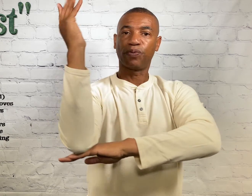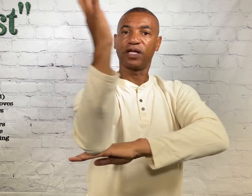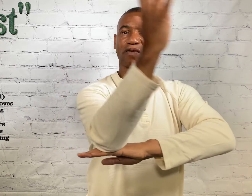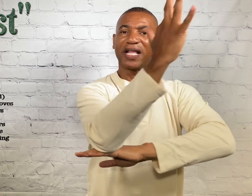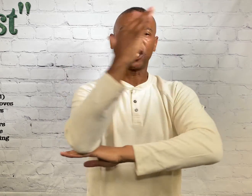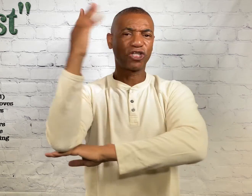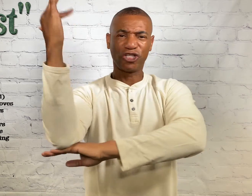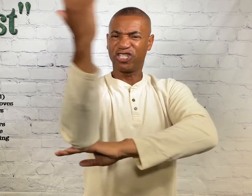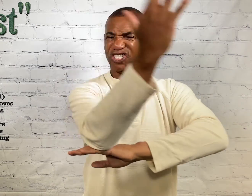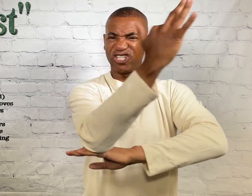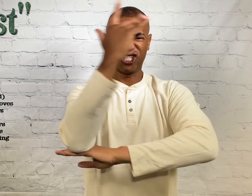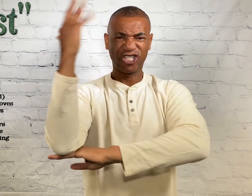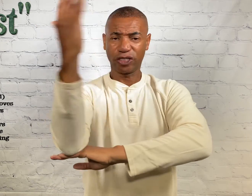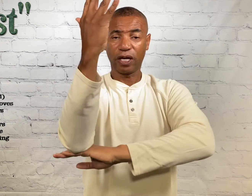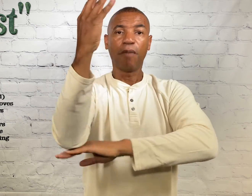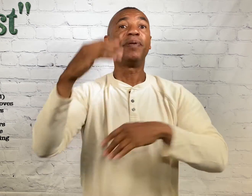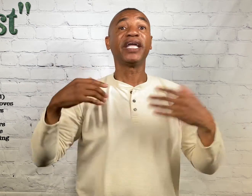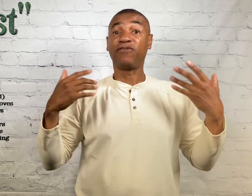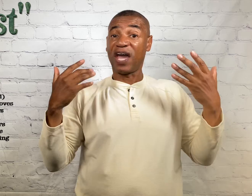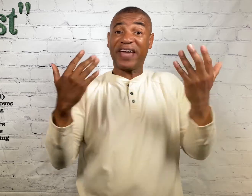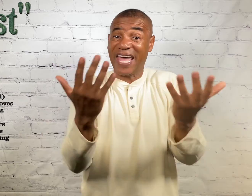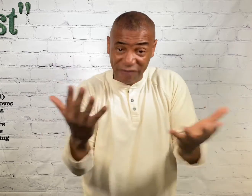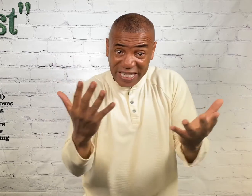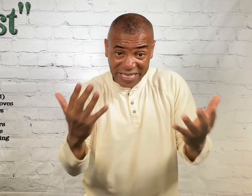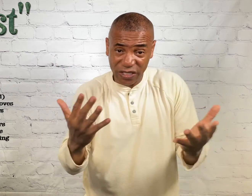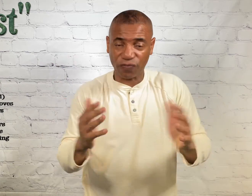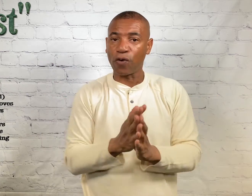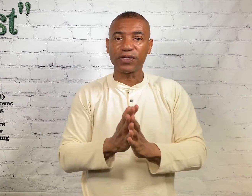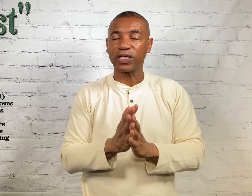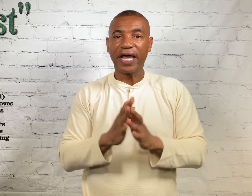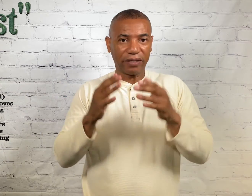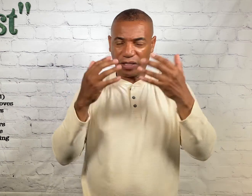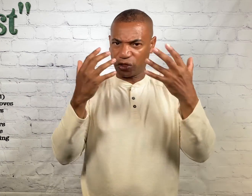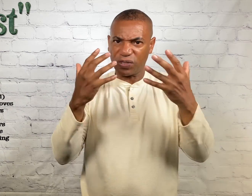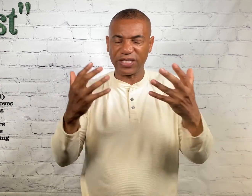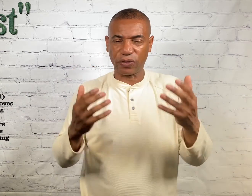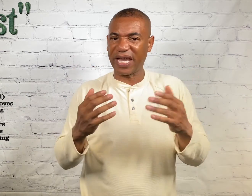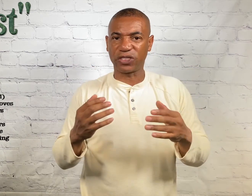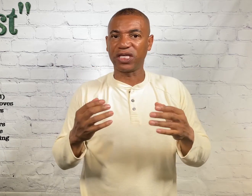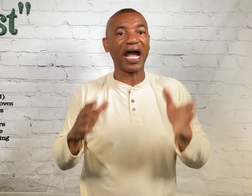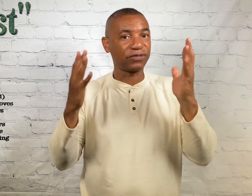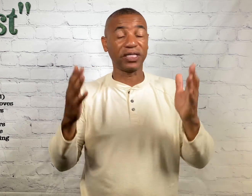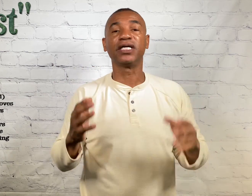it around like. But if you have a heavily dense forest, so dense you can't see, I've seen this.